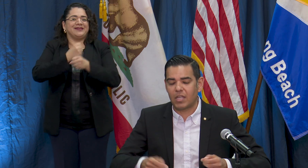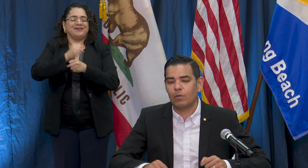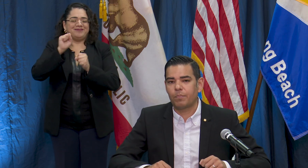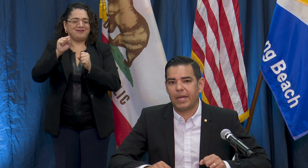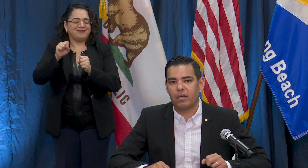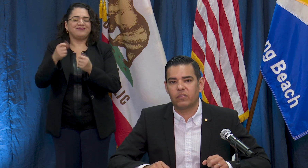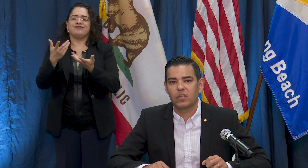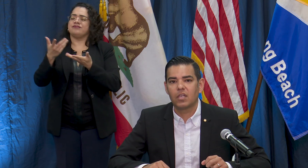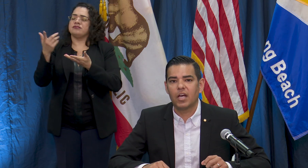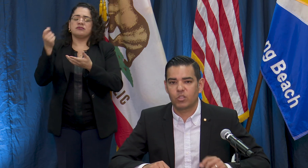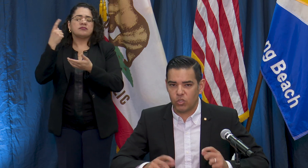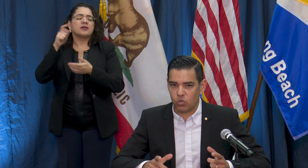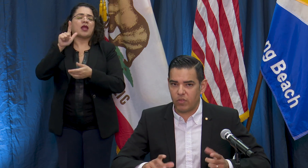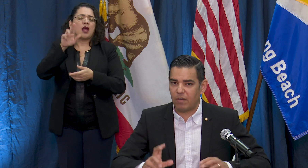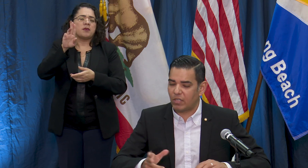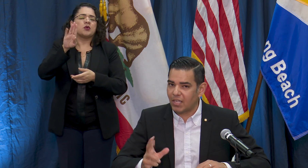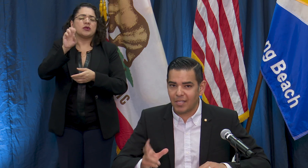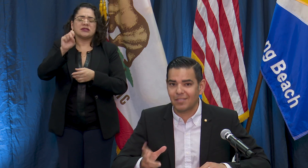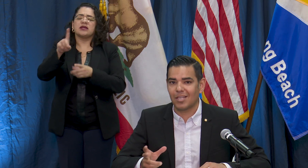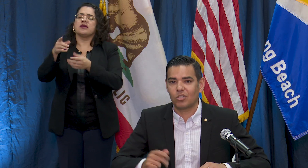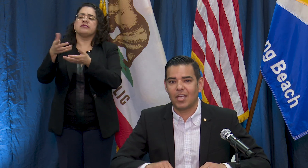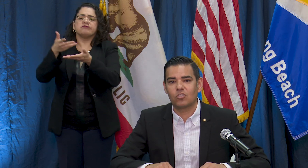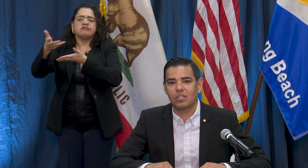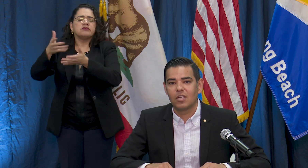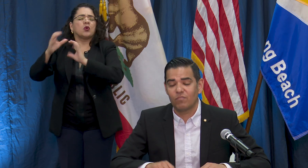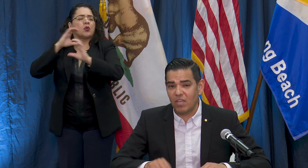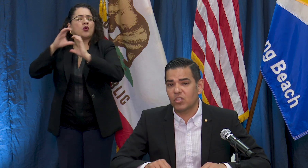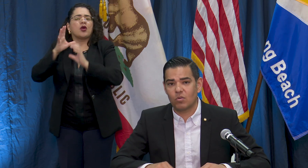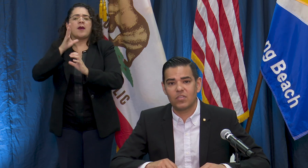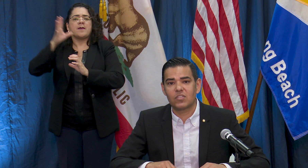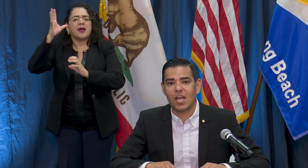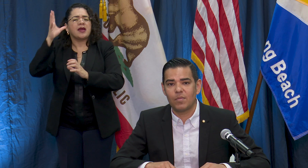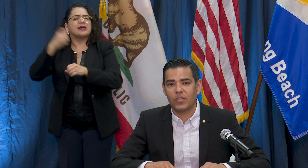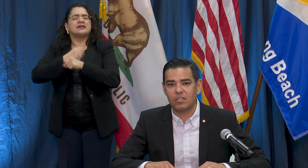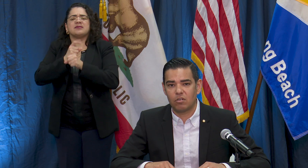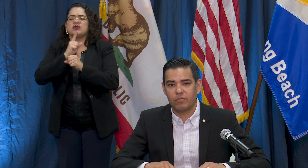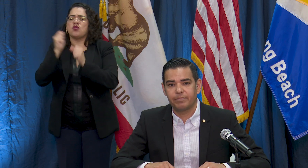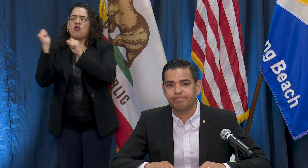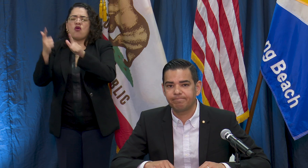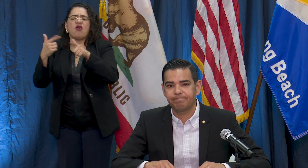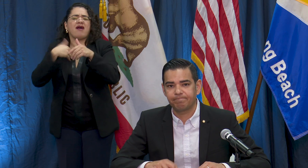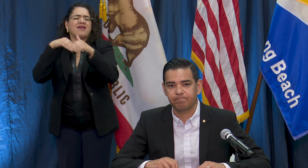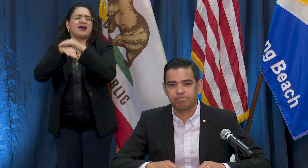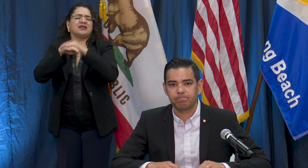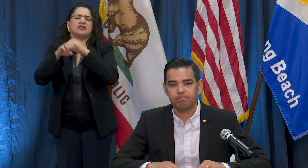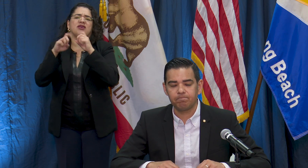working directly with parents to ensure that every kid gets the education, even during this time, that they deserve.